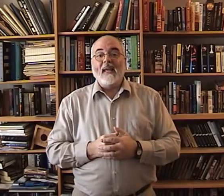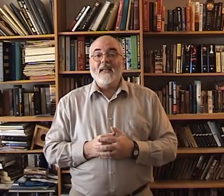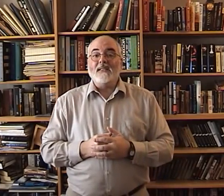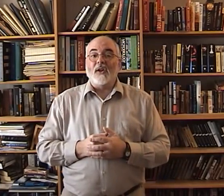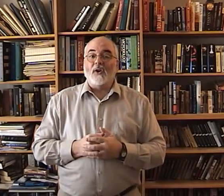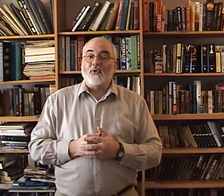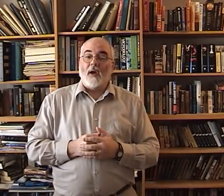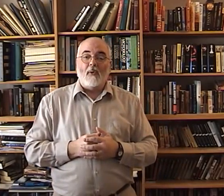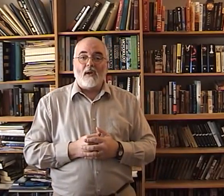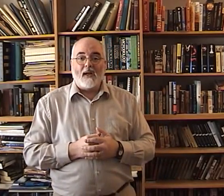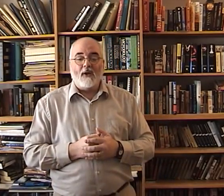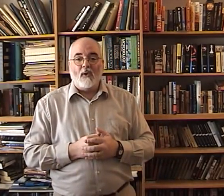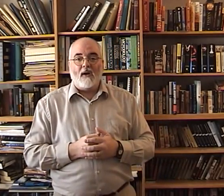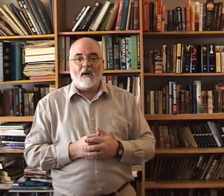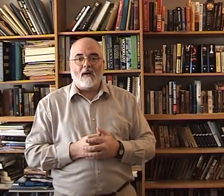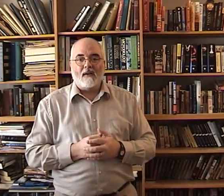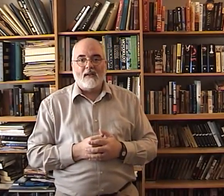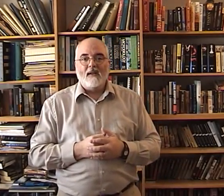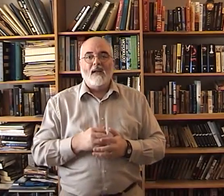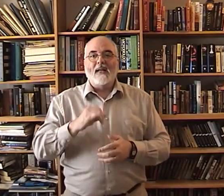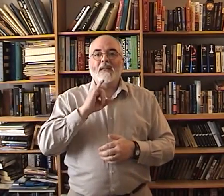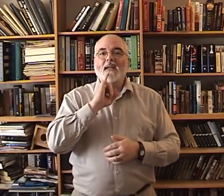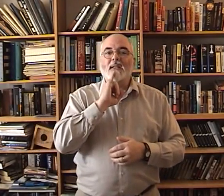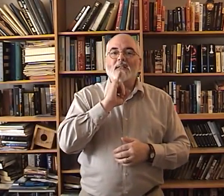Is there trouble anywhere?